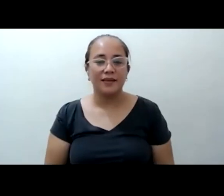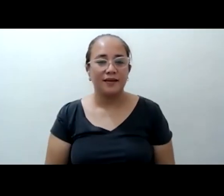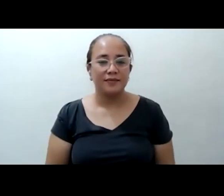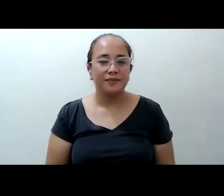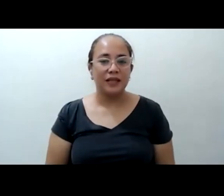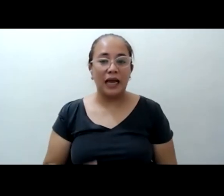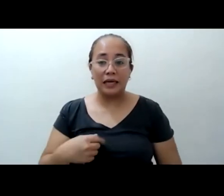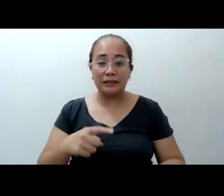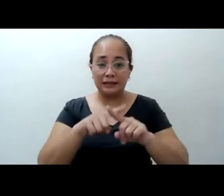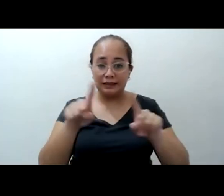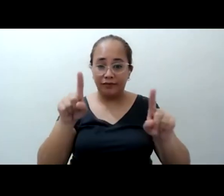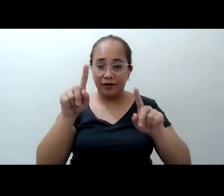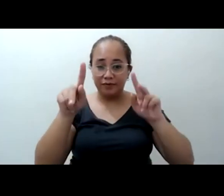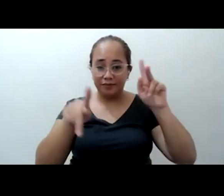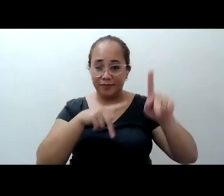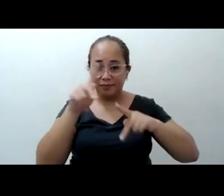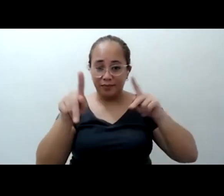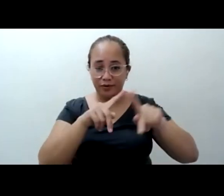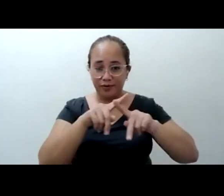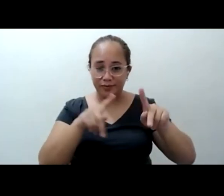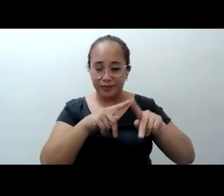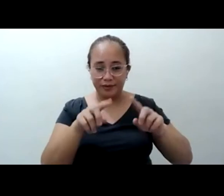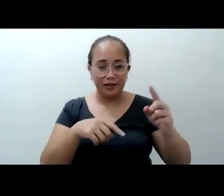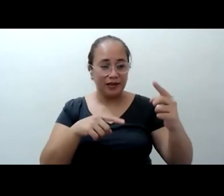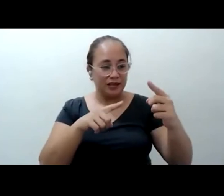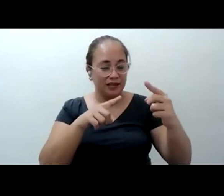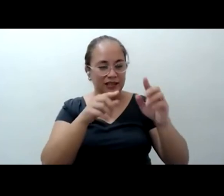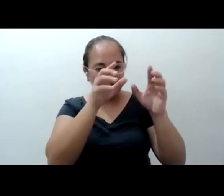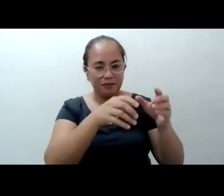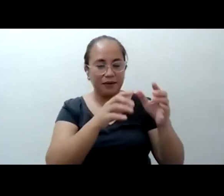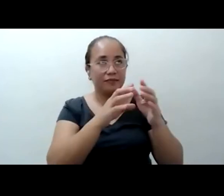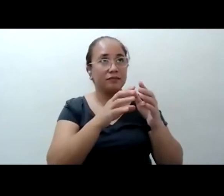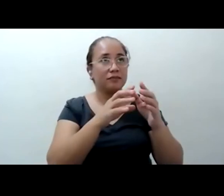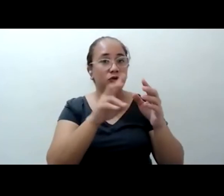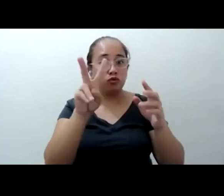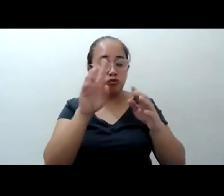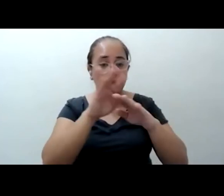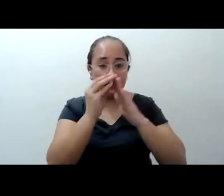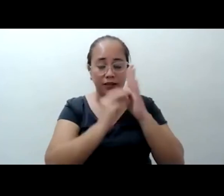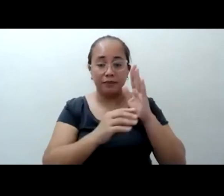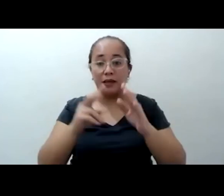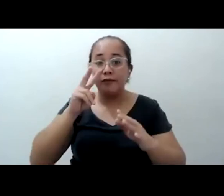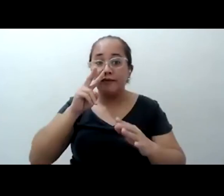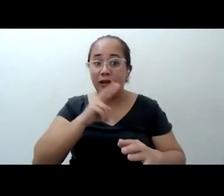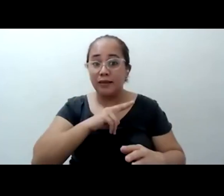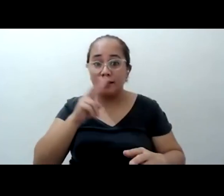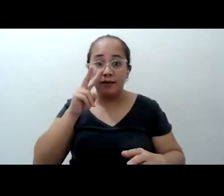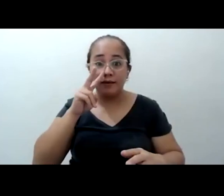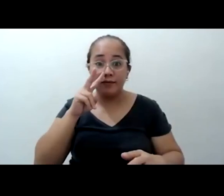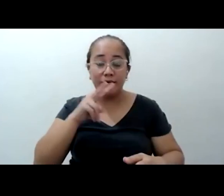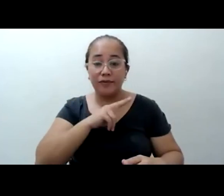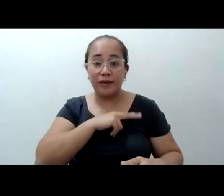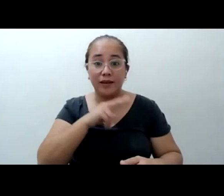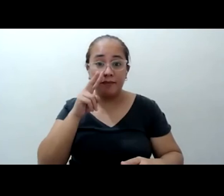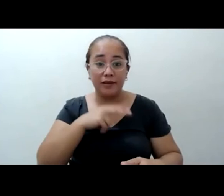Different people classify those two hand shapes differently. Like in Vietnam, Vietnamese deaf people think they're basically the same